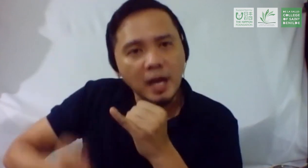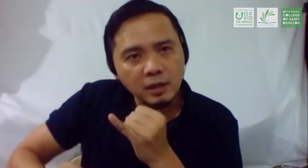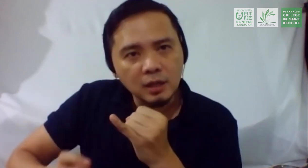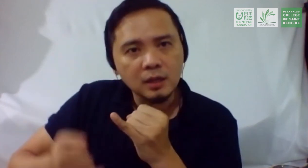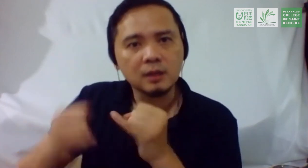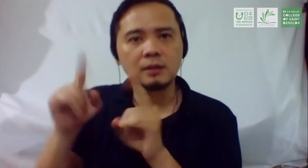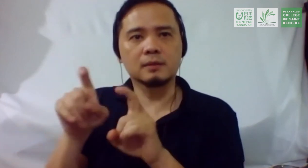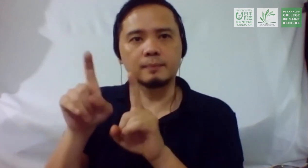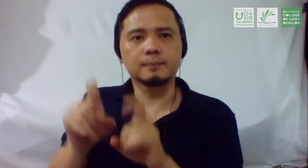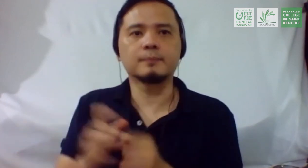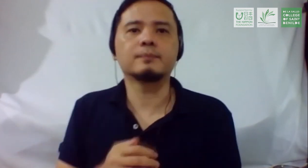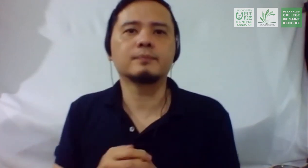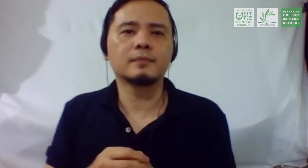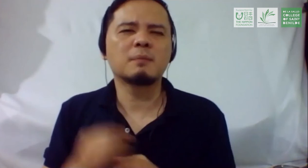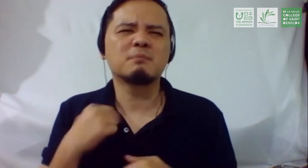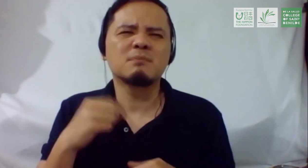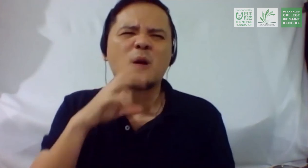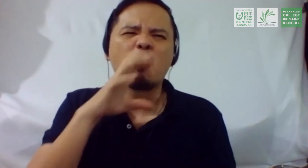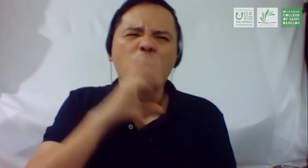I'm getting old. I can't remember any words anymore.